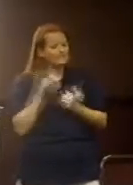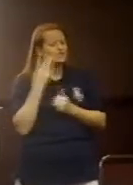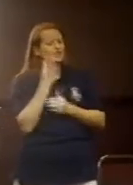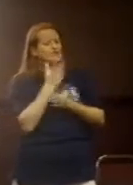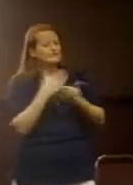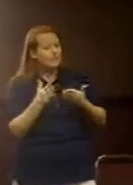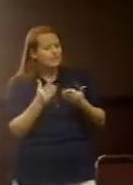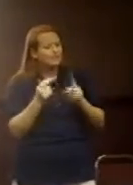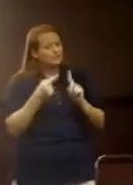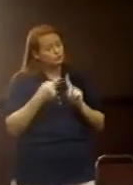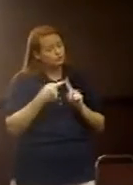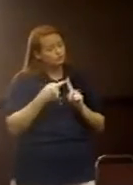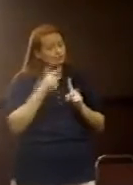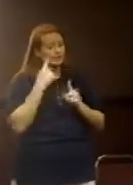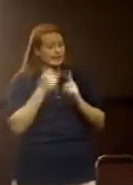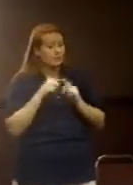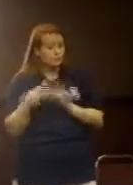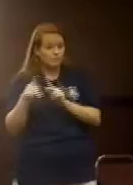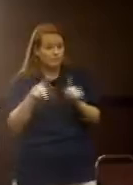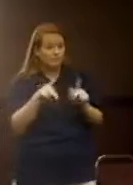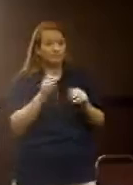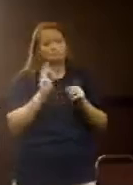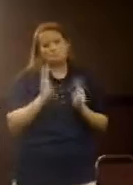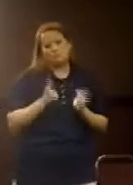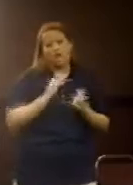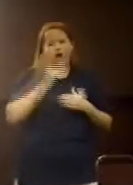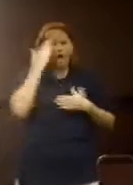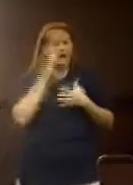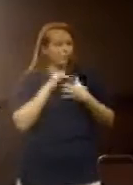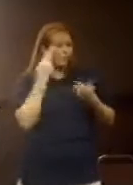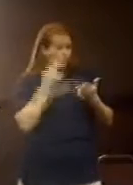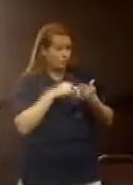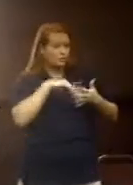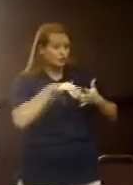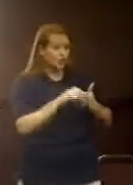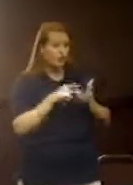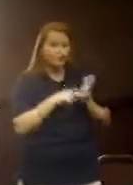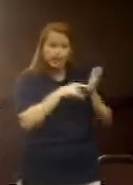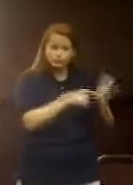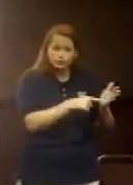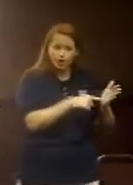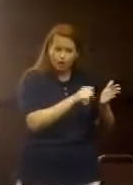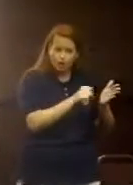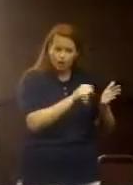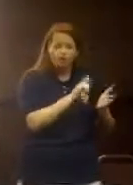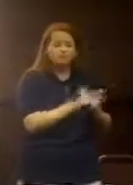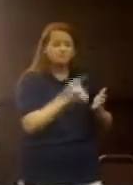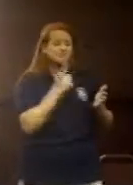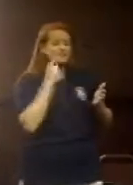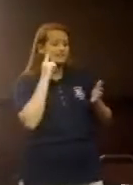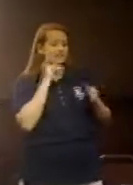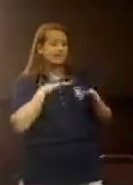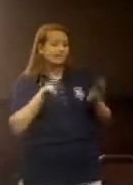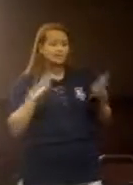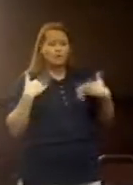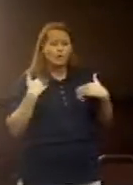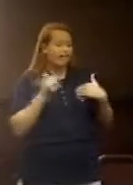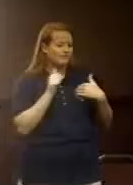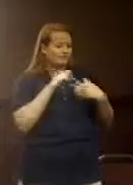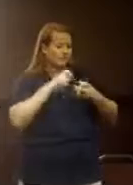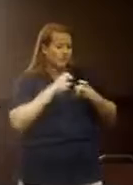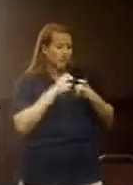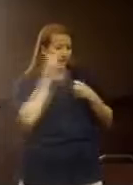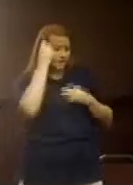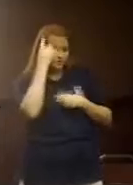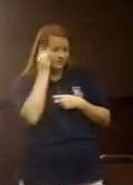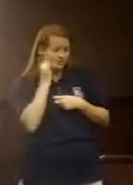something to say to people, well, I know of a research study that shows that deaf children don't have any problem